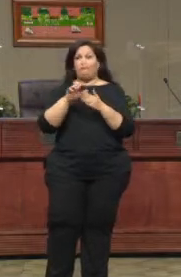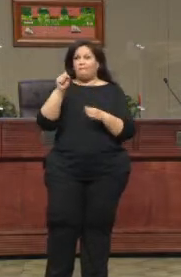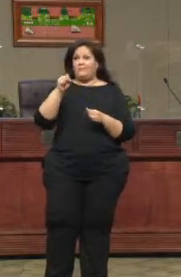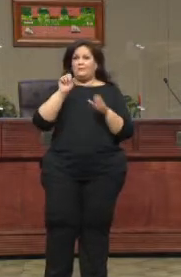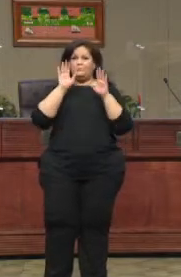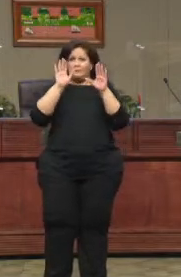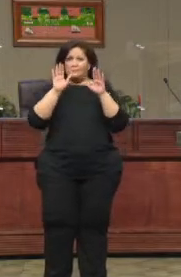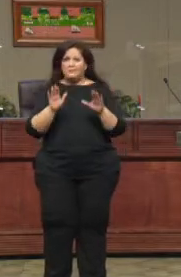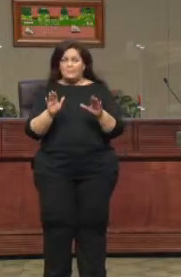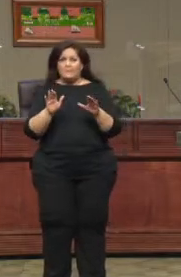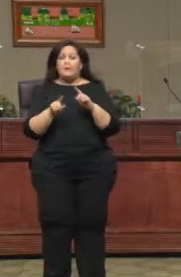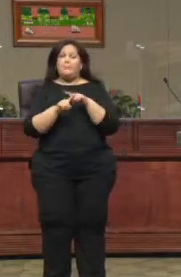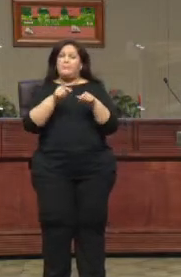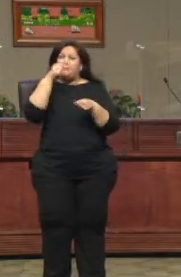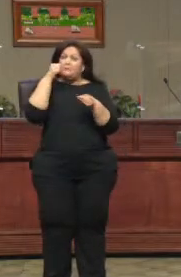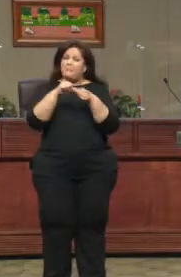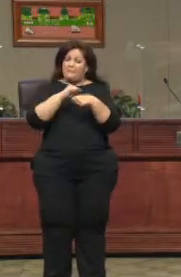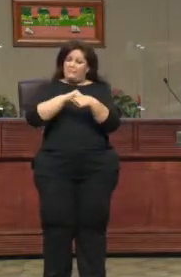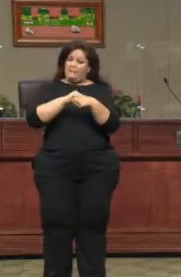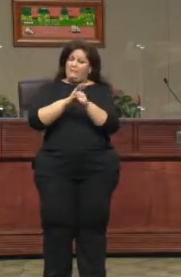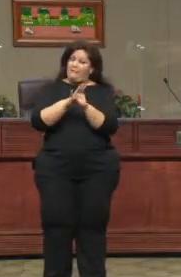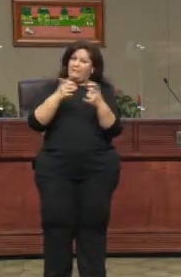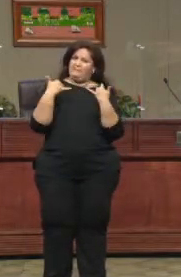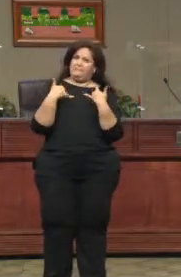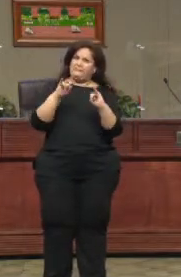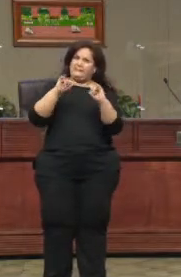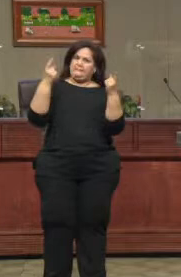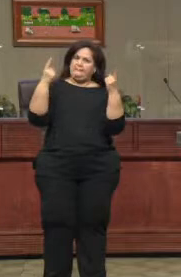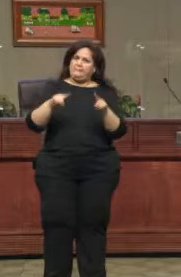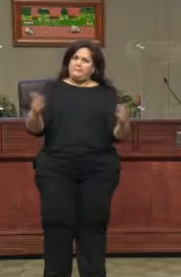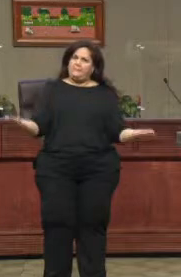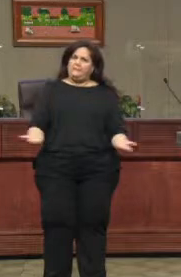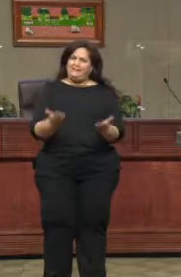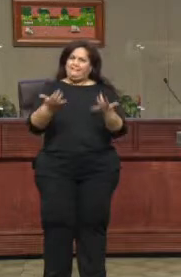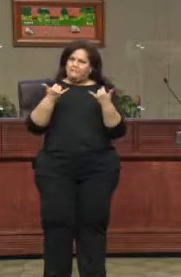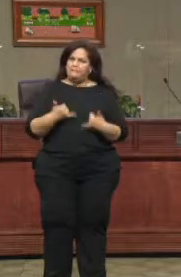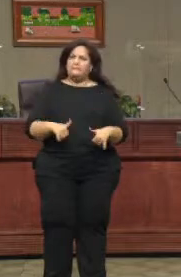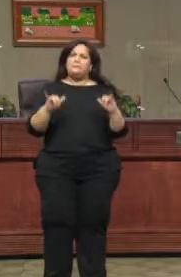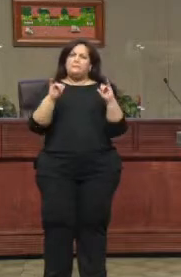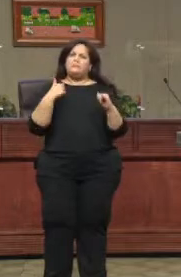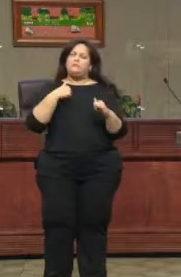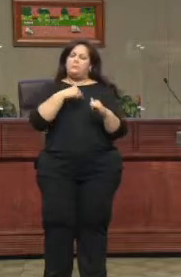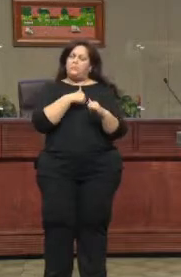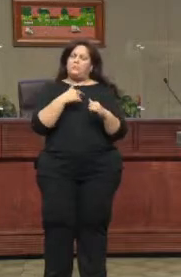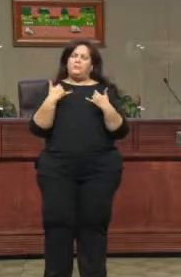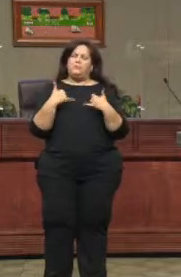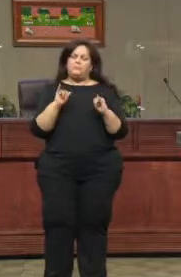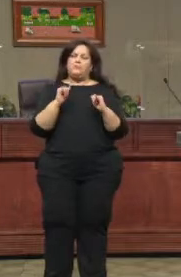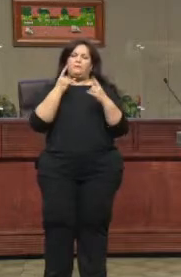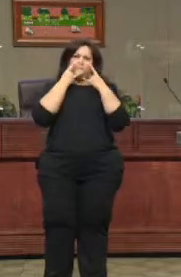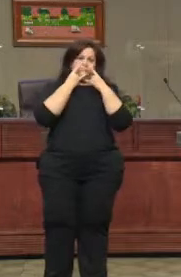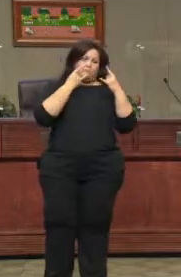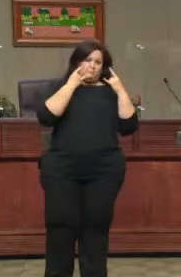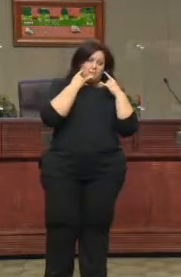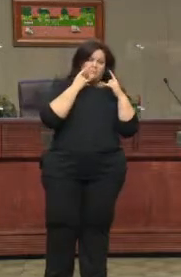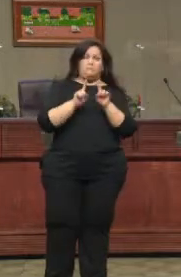the coronavirus is still very much in Orange County, and we still have to practice appropriate